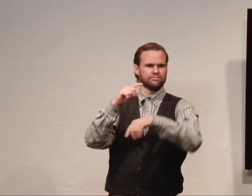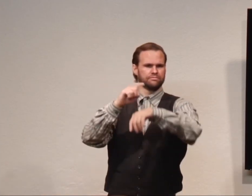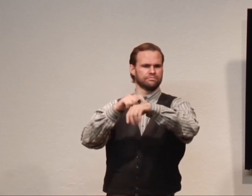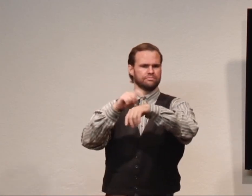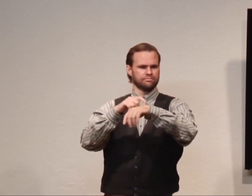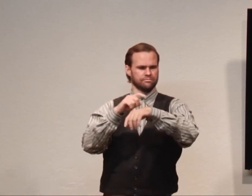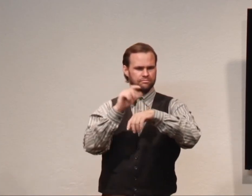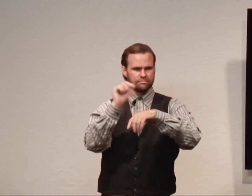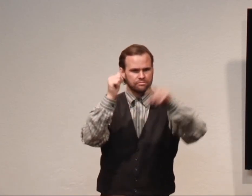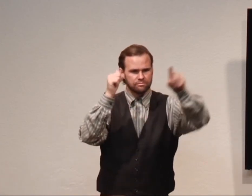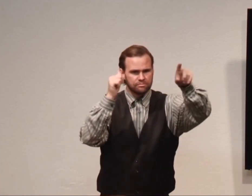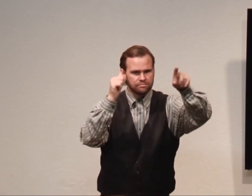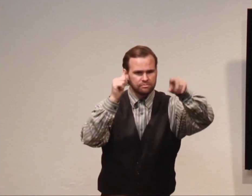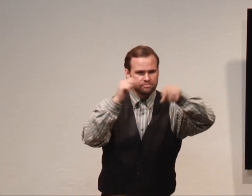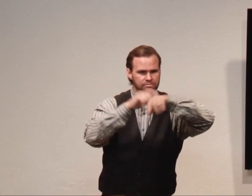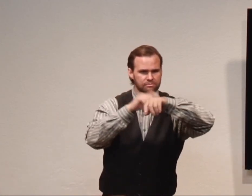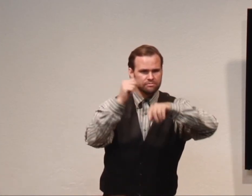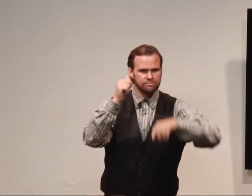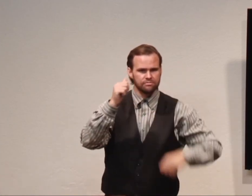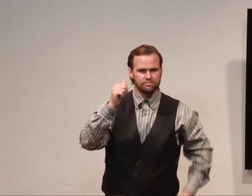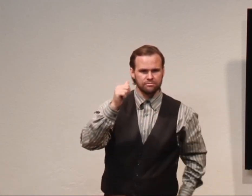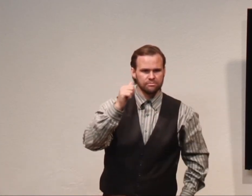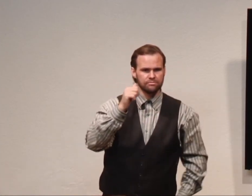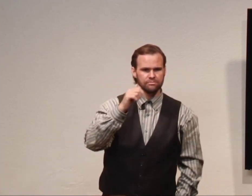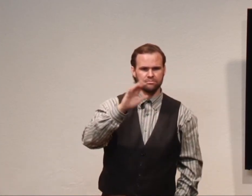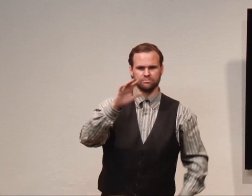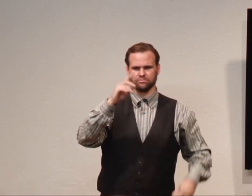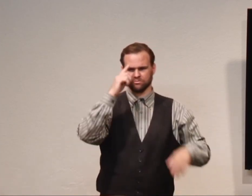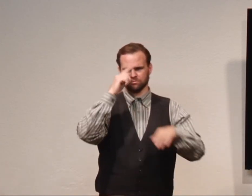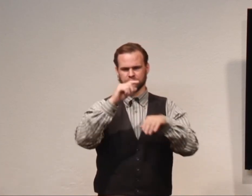On Saturday at, 10?